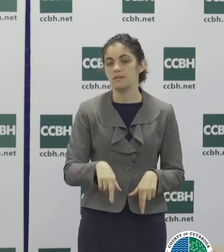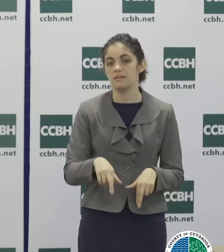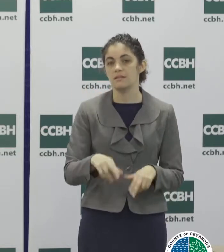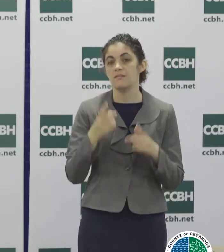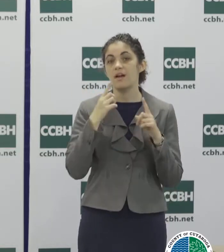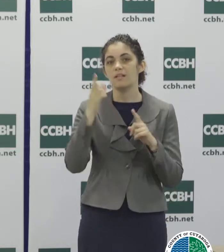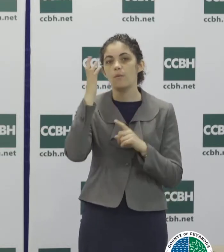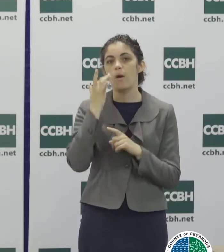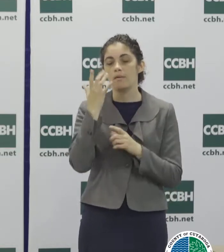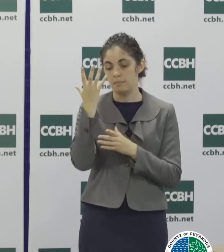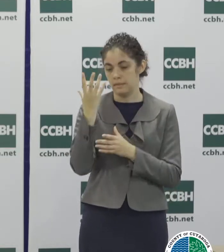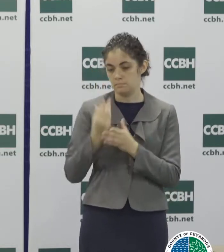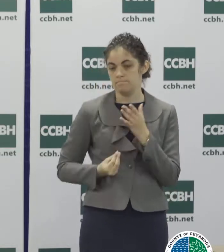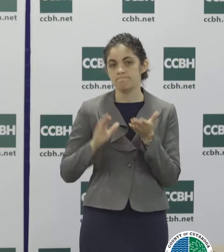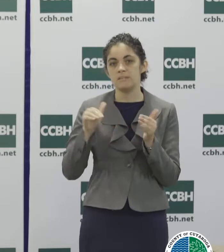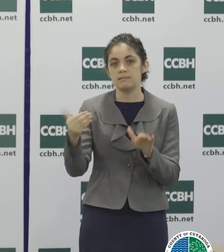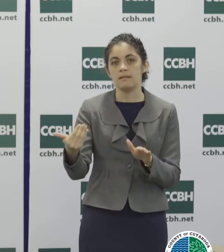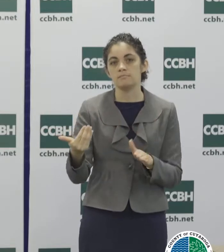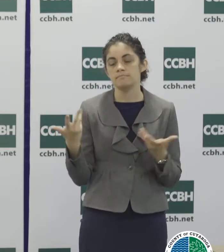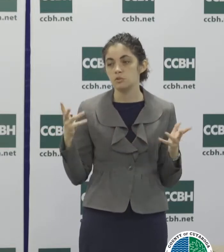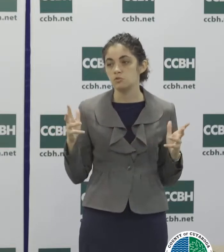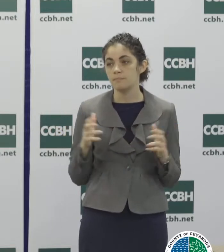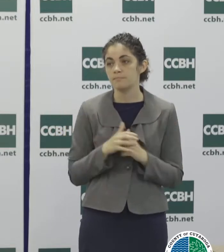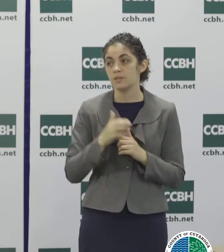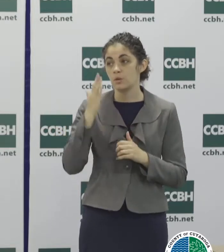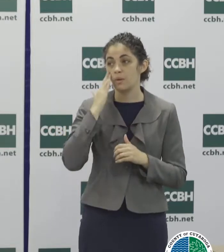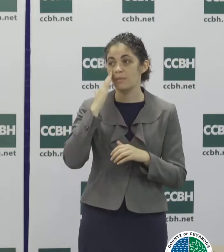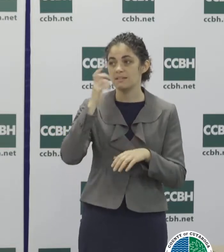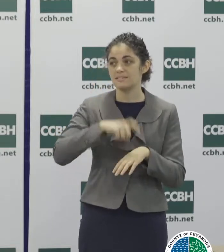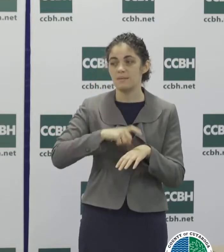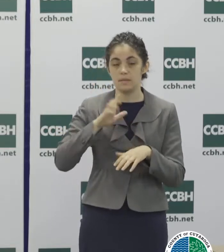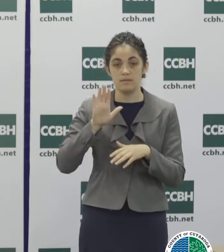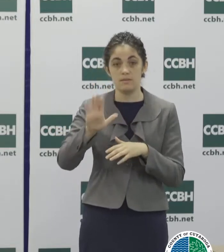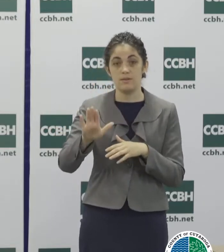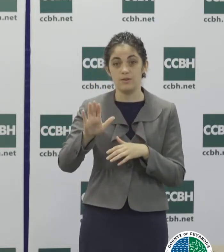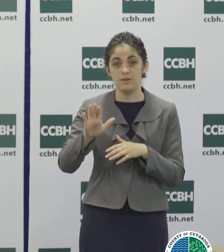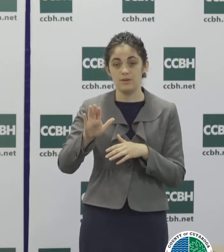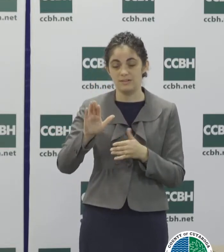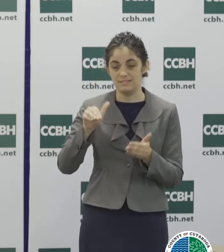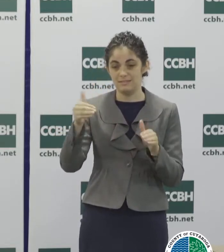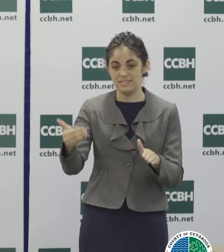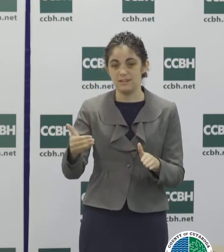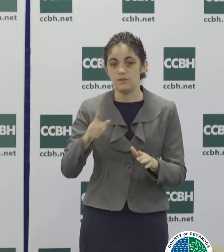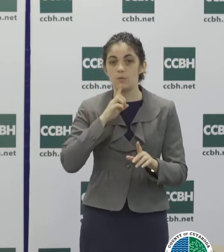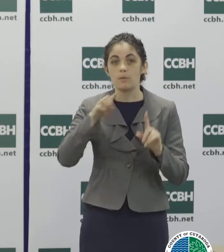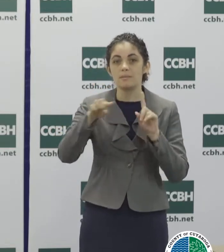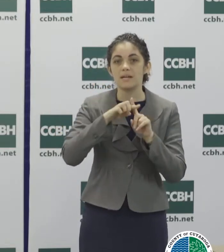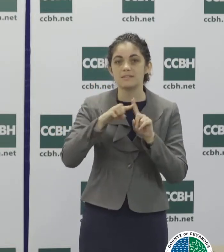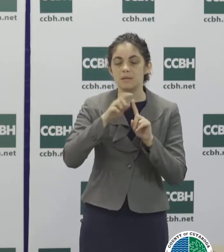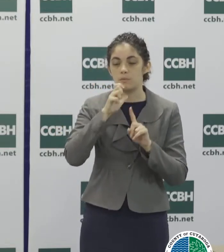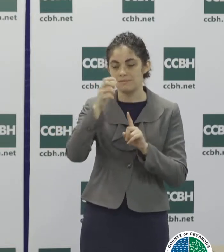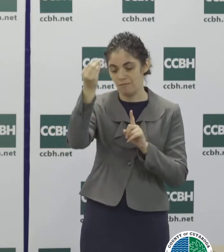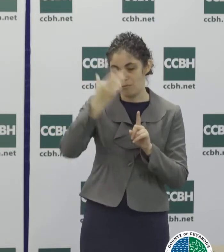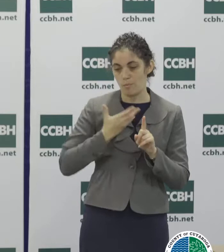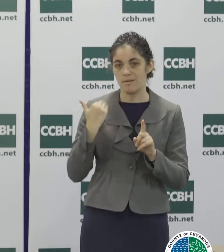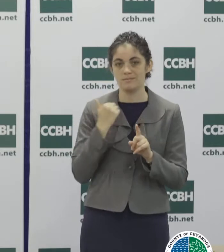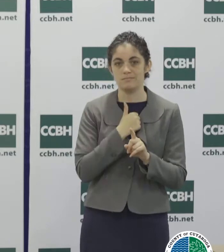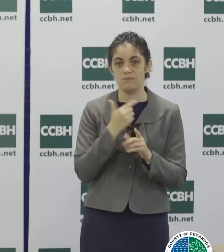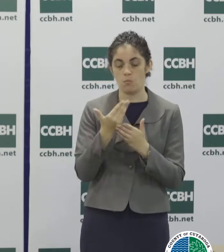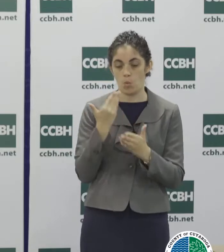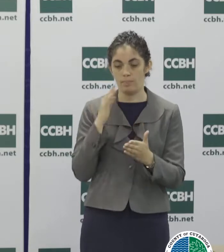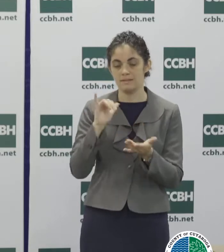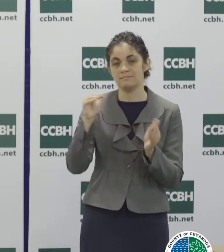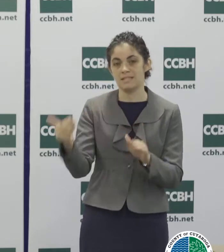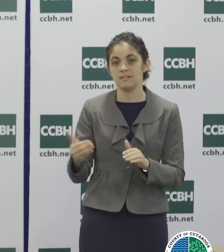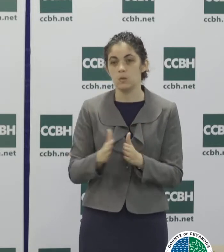that it's because they're deceased, but we found out at the time of their expiring that they were positive, but it wasn't notified as a death. So I